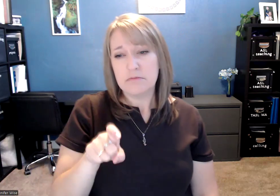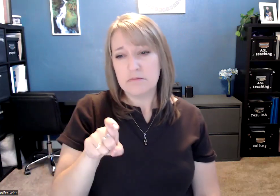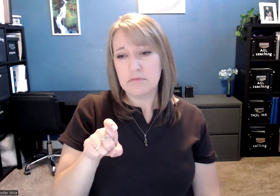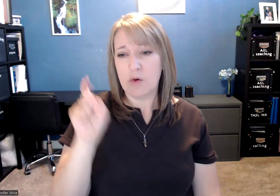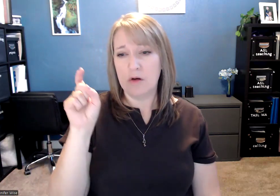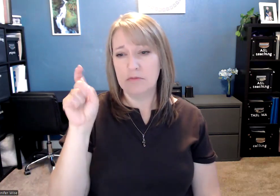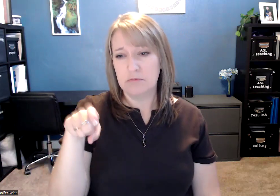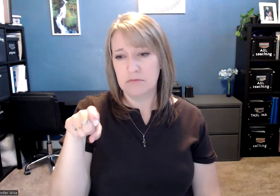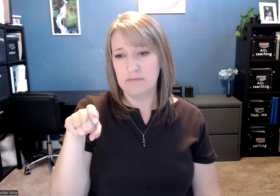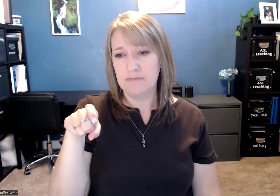Or